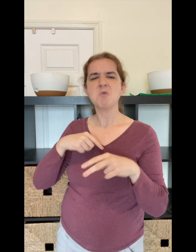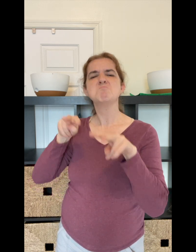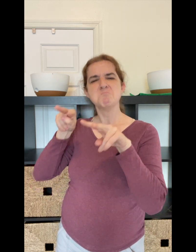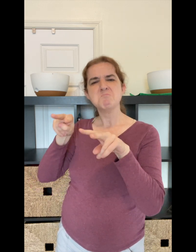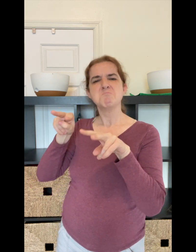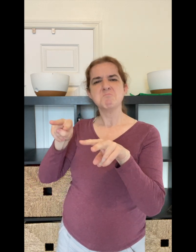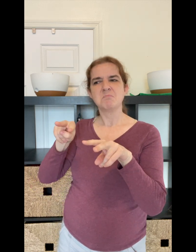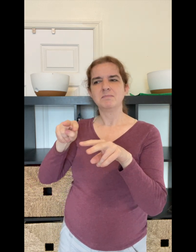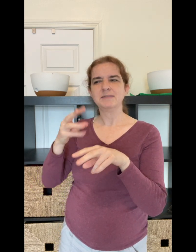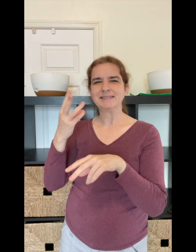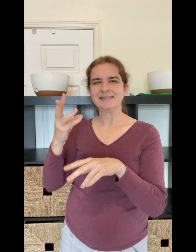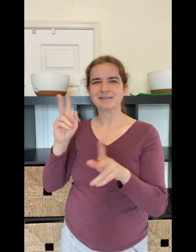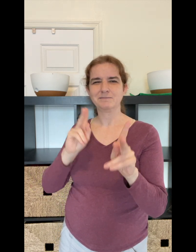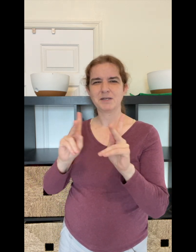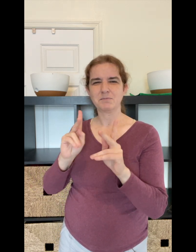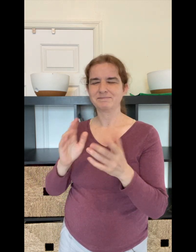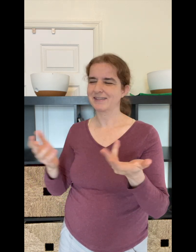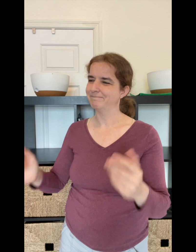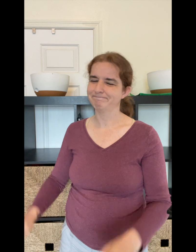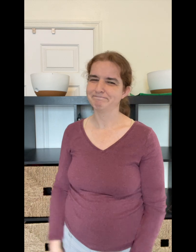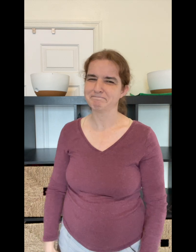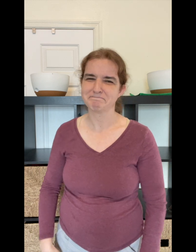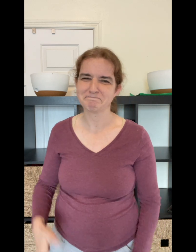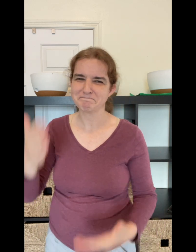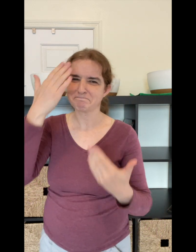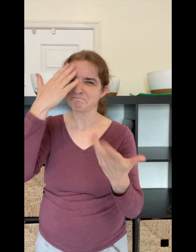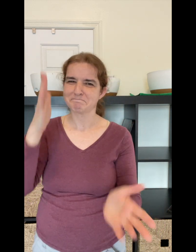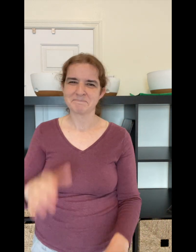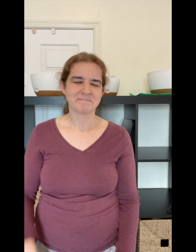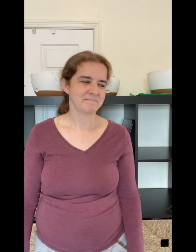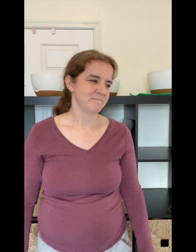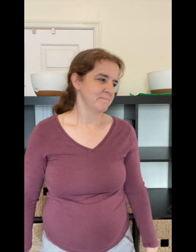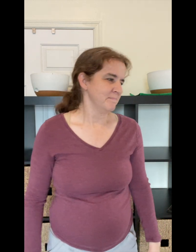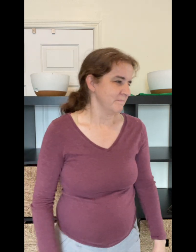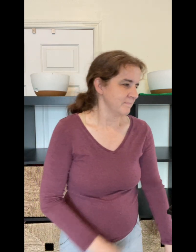that a good way to count when I take that observation? I don't know.